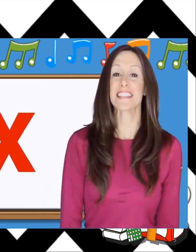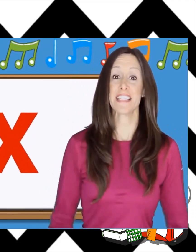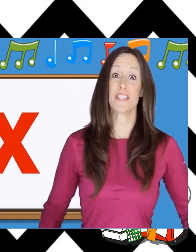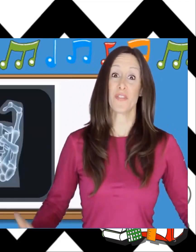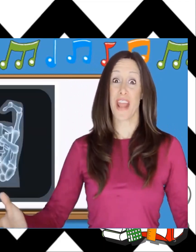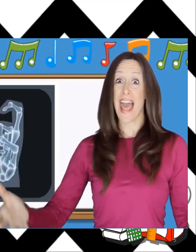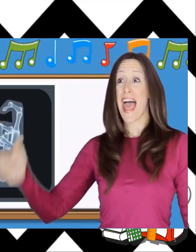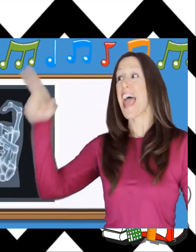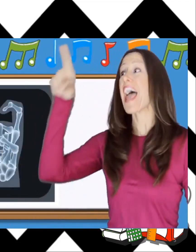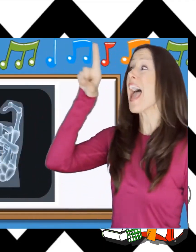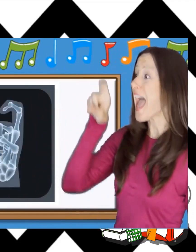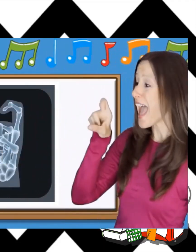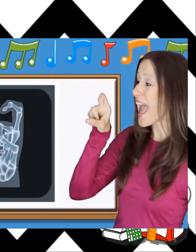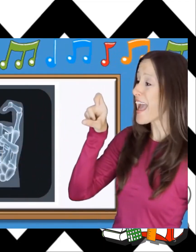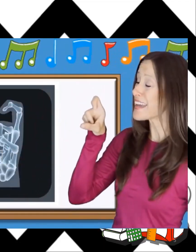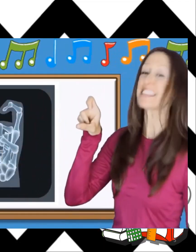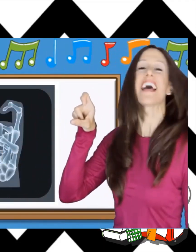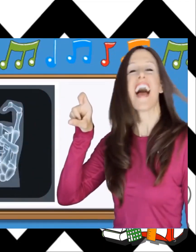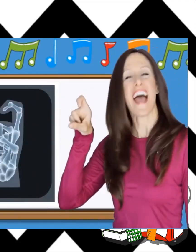X is for